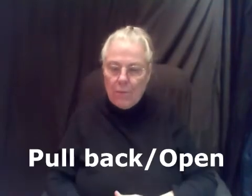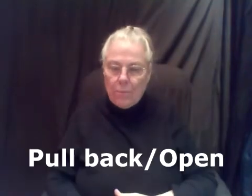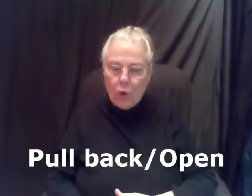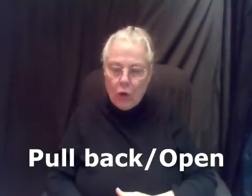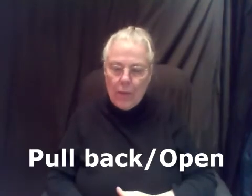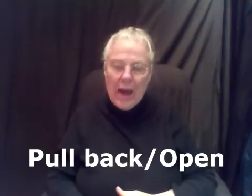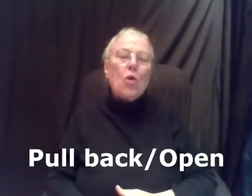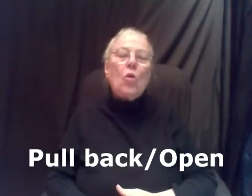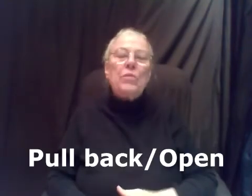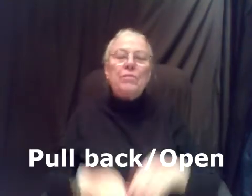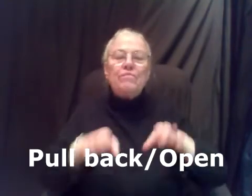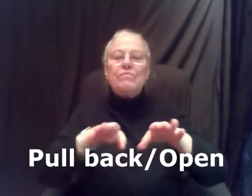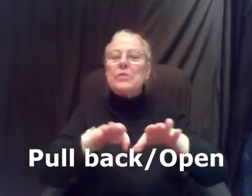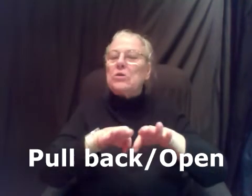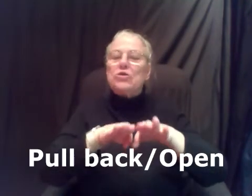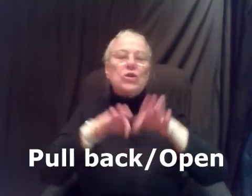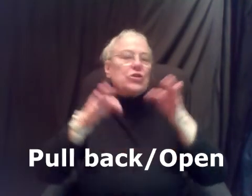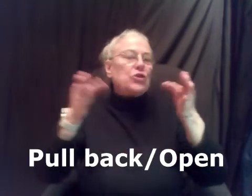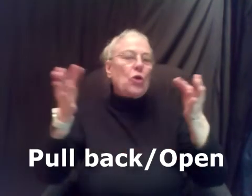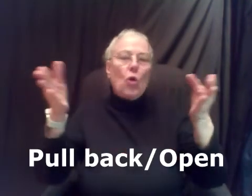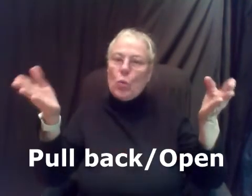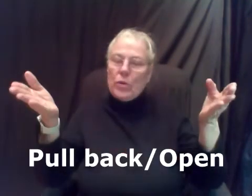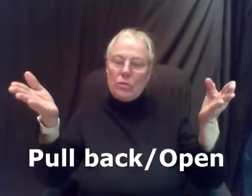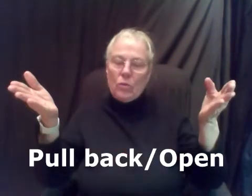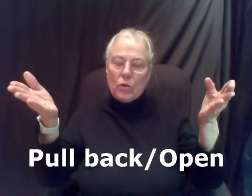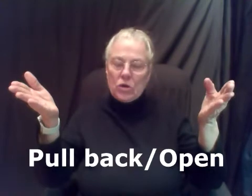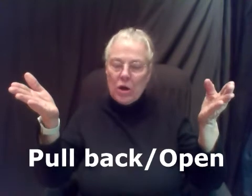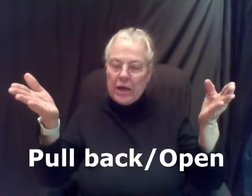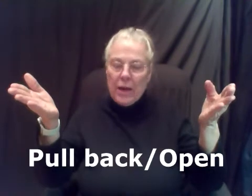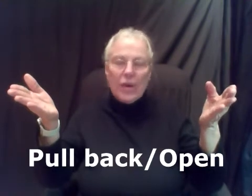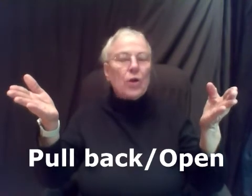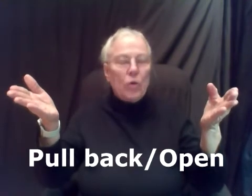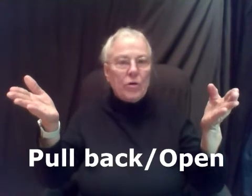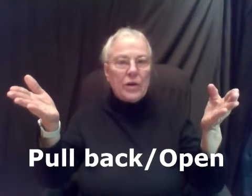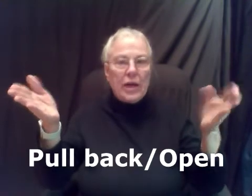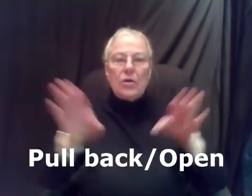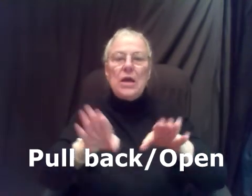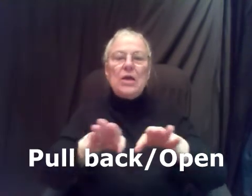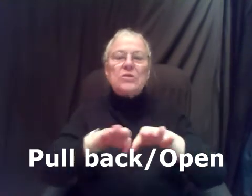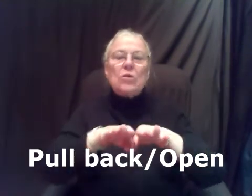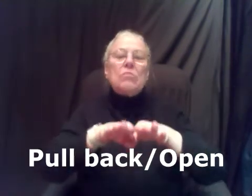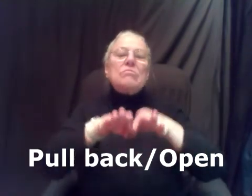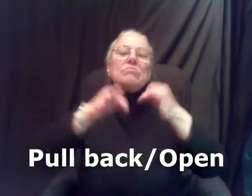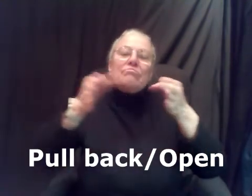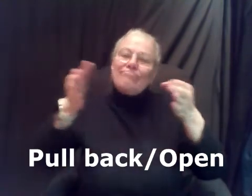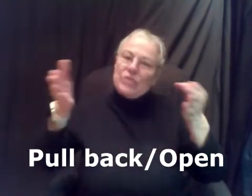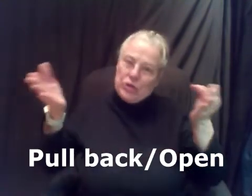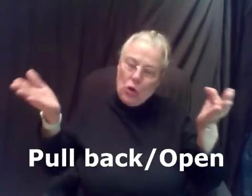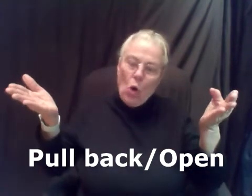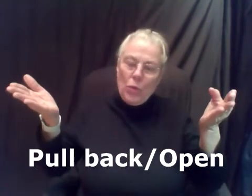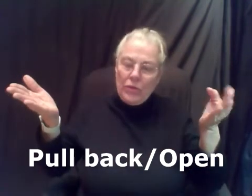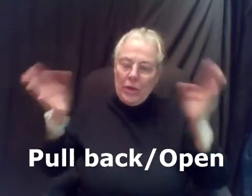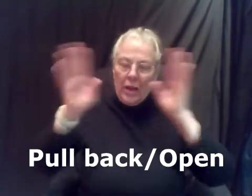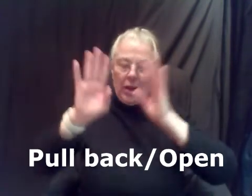Pull back just to open. We're talking about a curtain here. So just open and